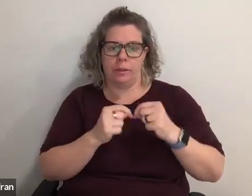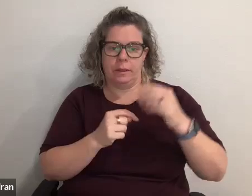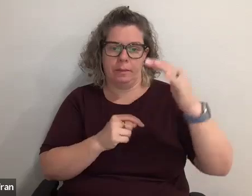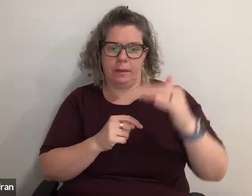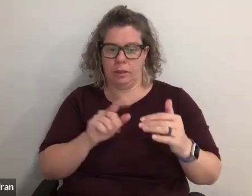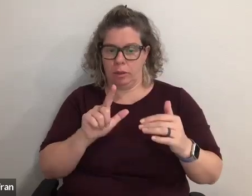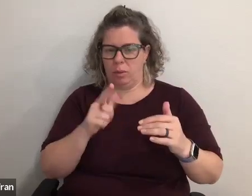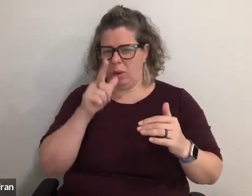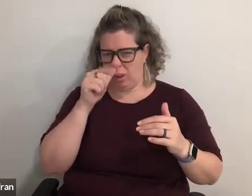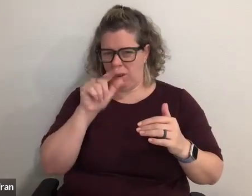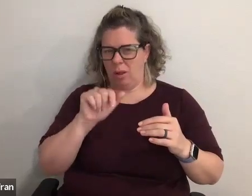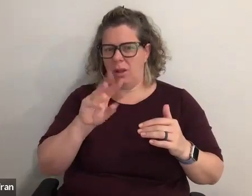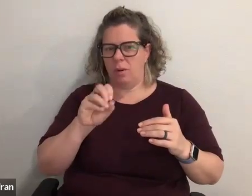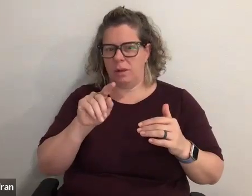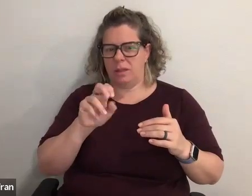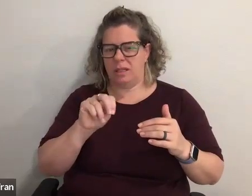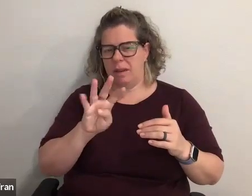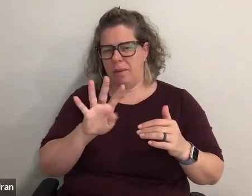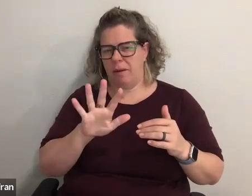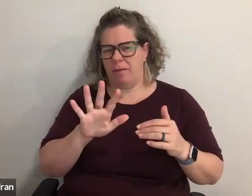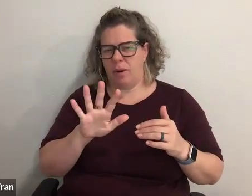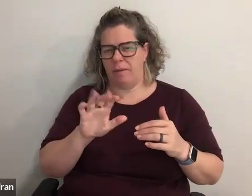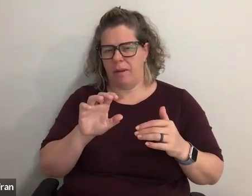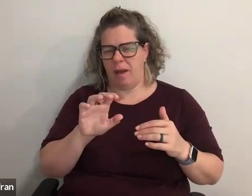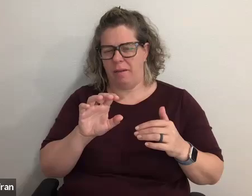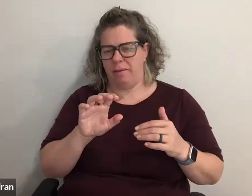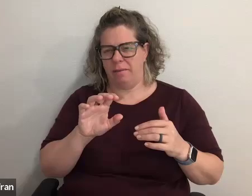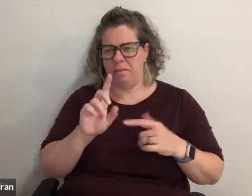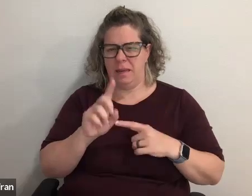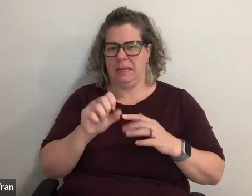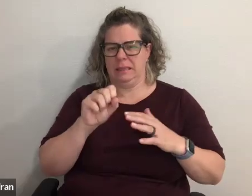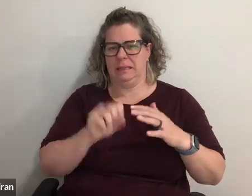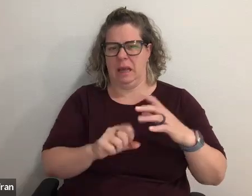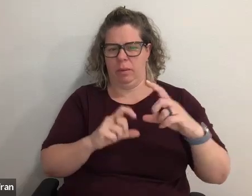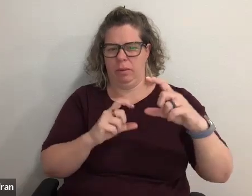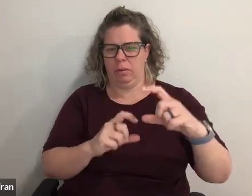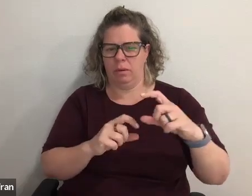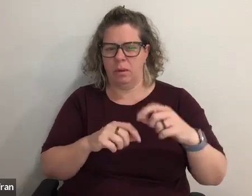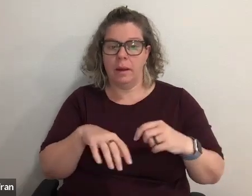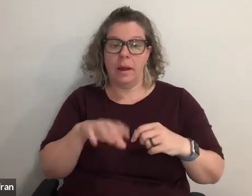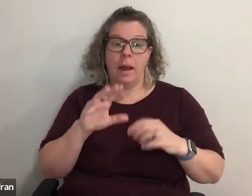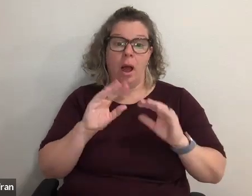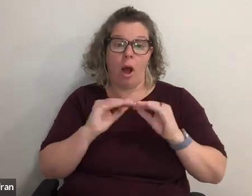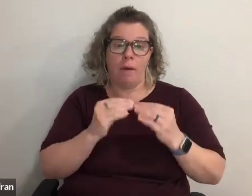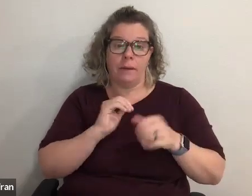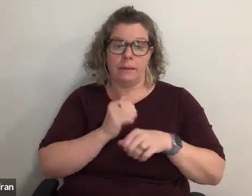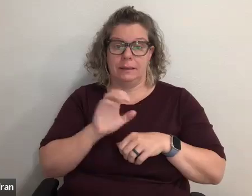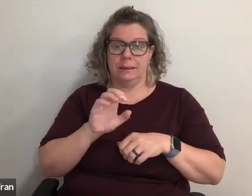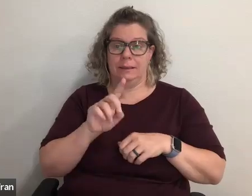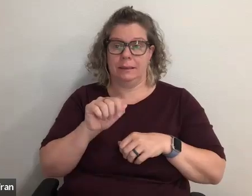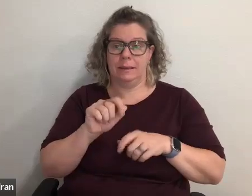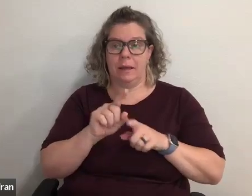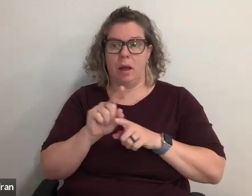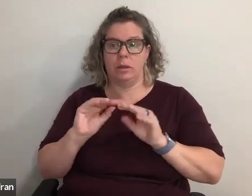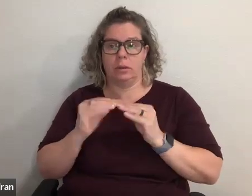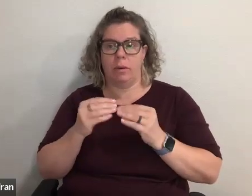through Lewiston. About 45 minutes south of Lewiston is as far as that team will go. They have an office in Coeur d'Alene, and then we also have an office